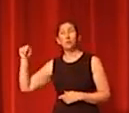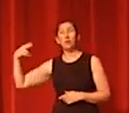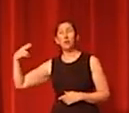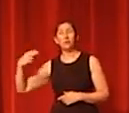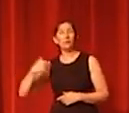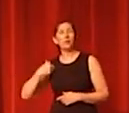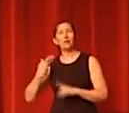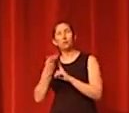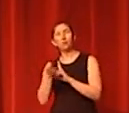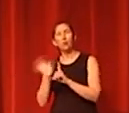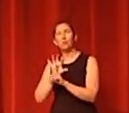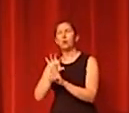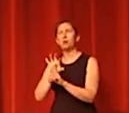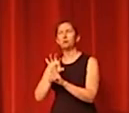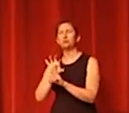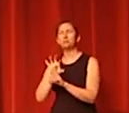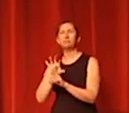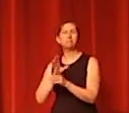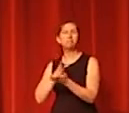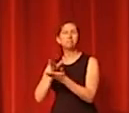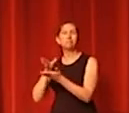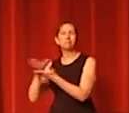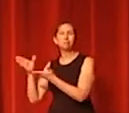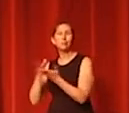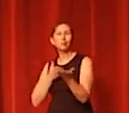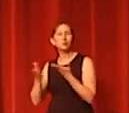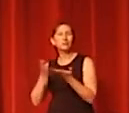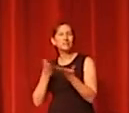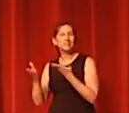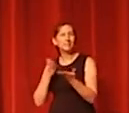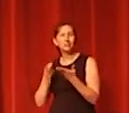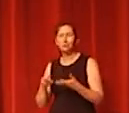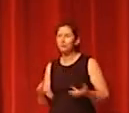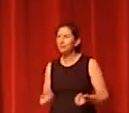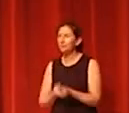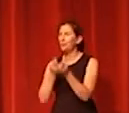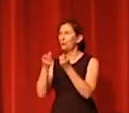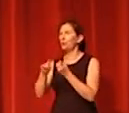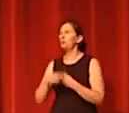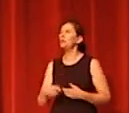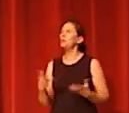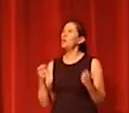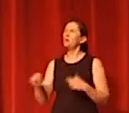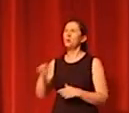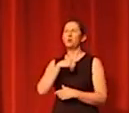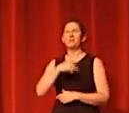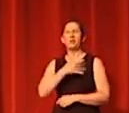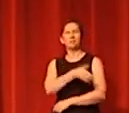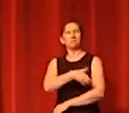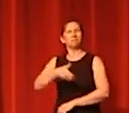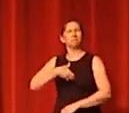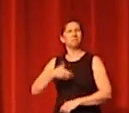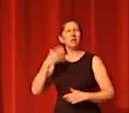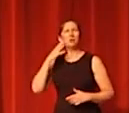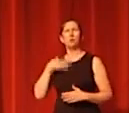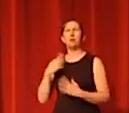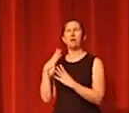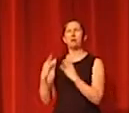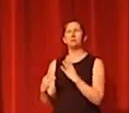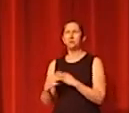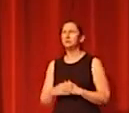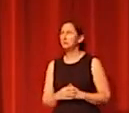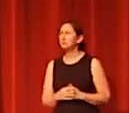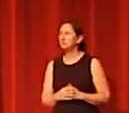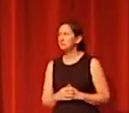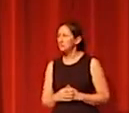educated and have the knowledge to really know what you're stepping into and what options you have too as well. Because there are a number of them out there, and we can definitely get